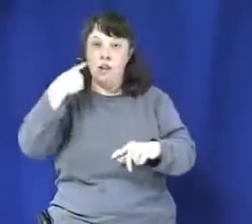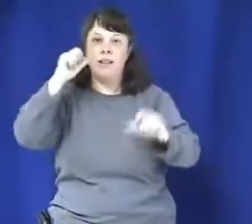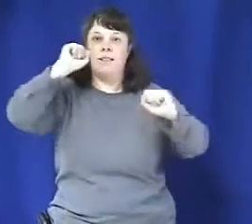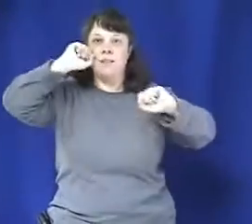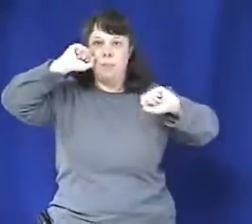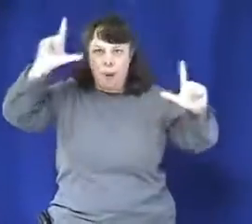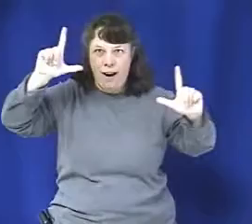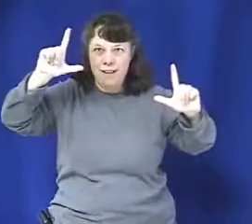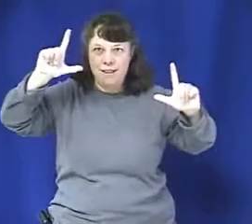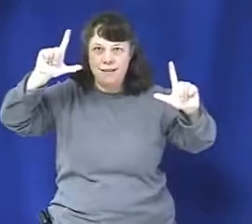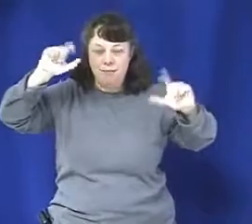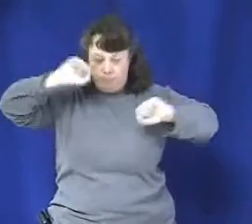look surprised.